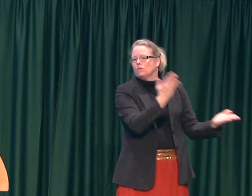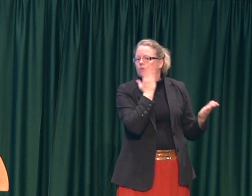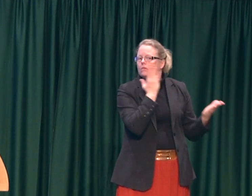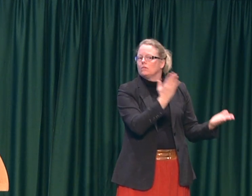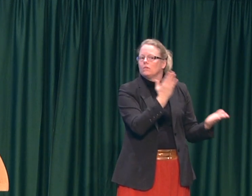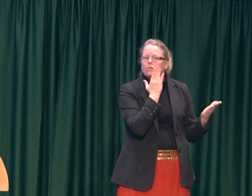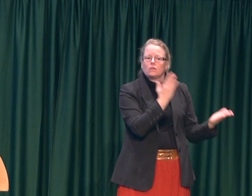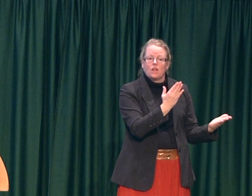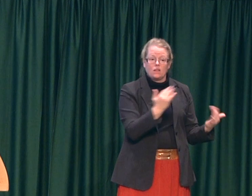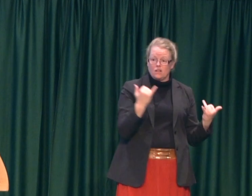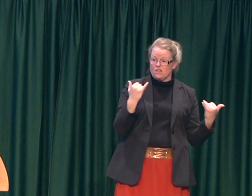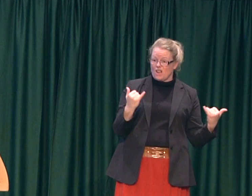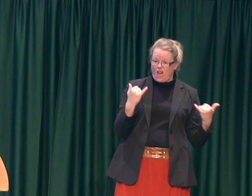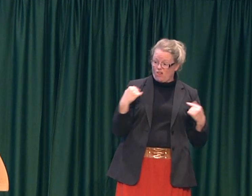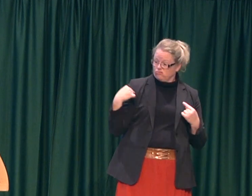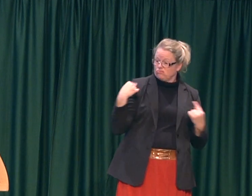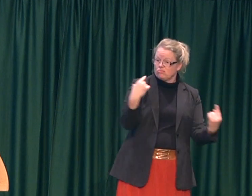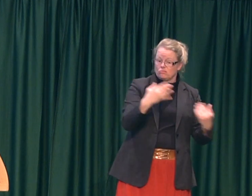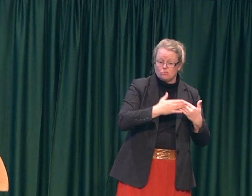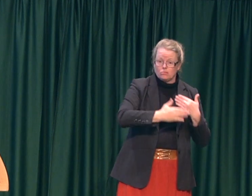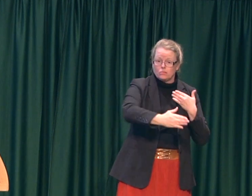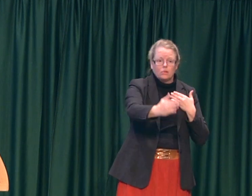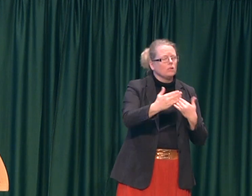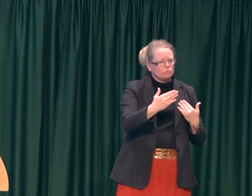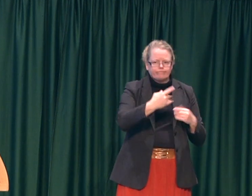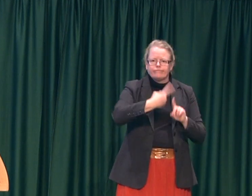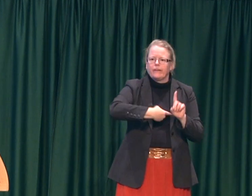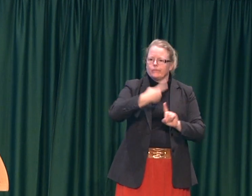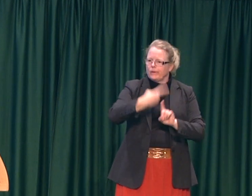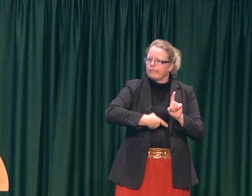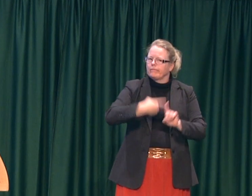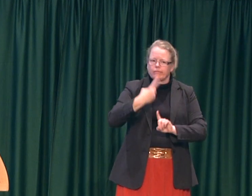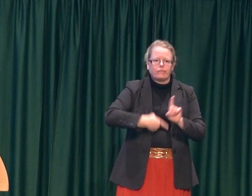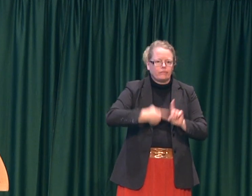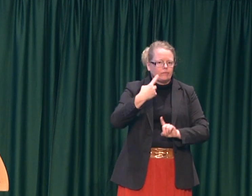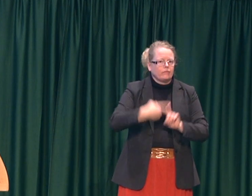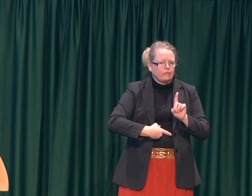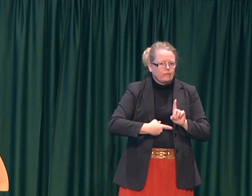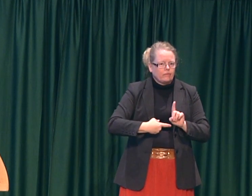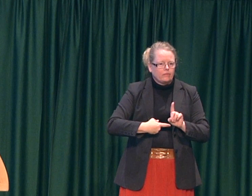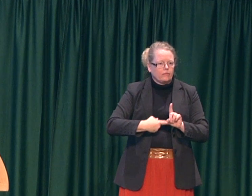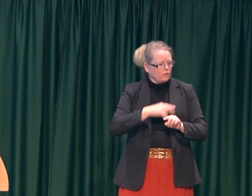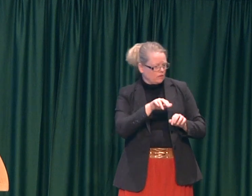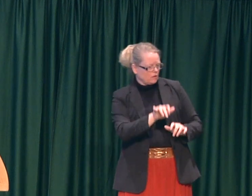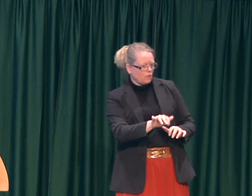and said, and expressed their gratitude and have ever since utilized captioning